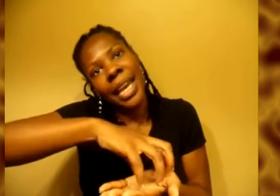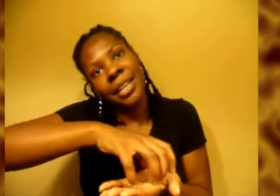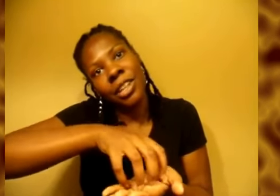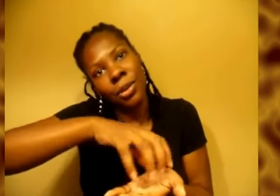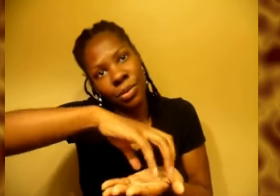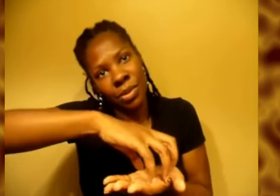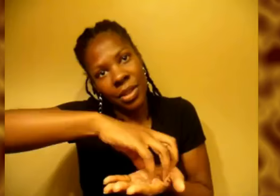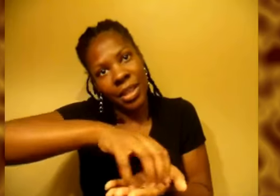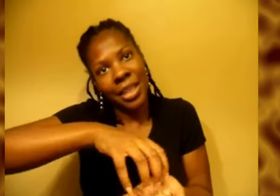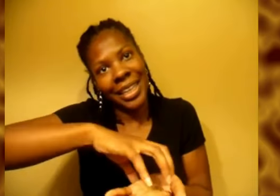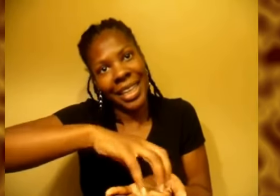out of dough. Cookie.